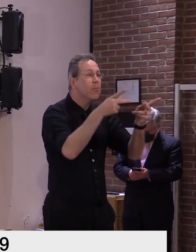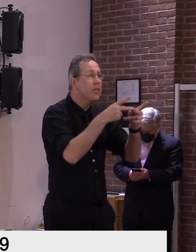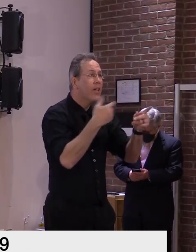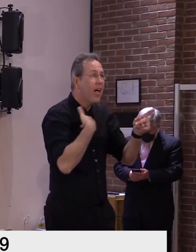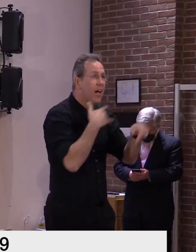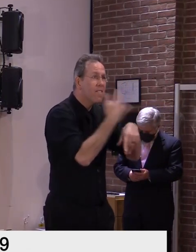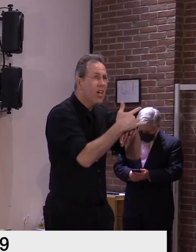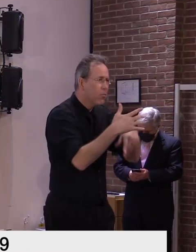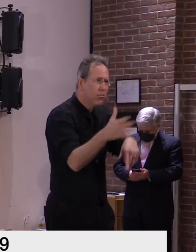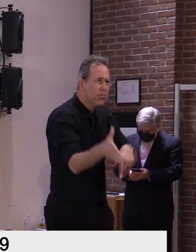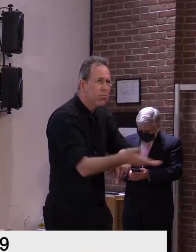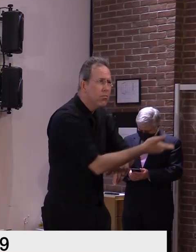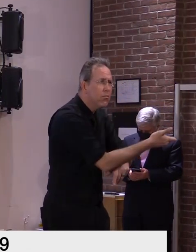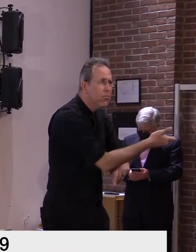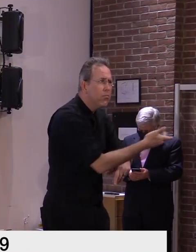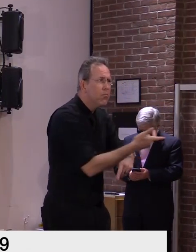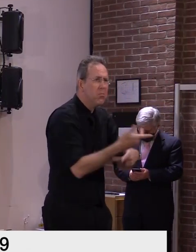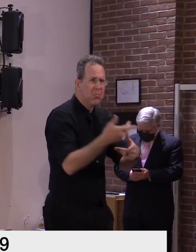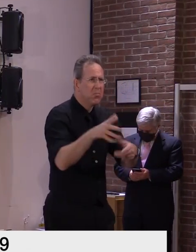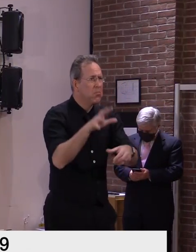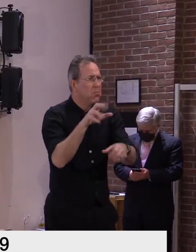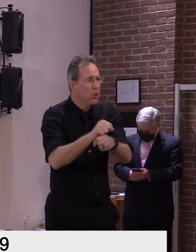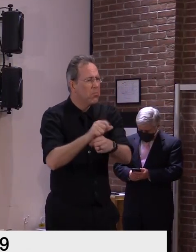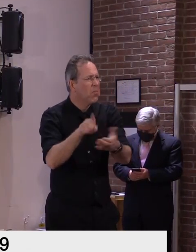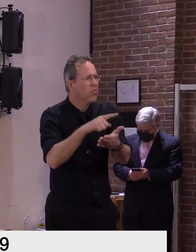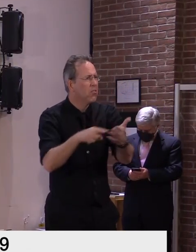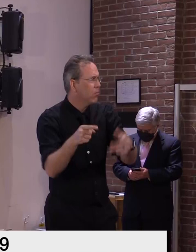available. So you have to search it to find it.